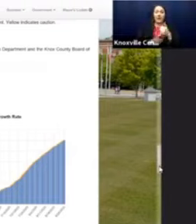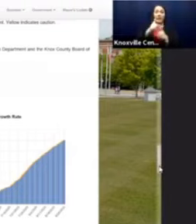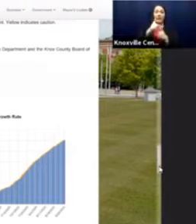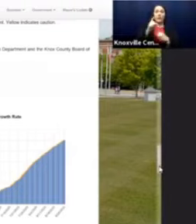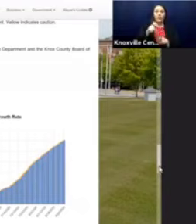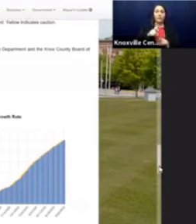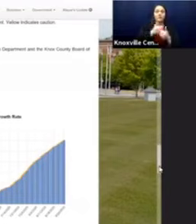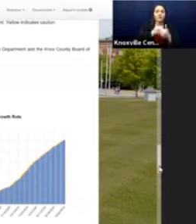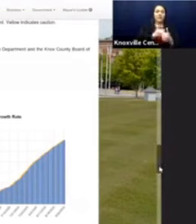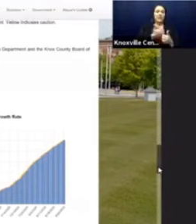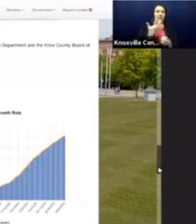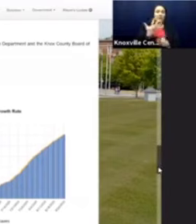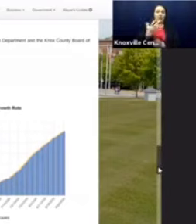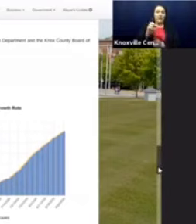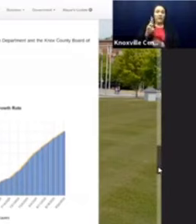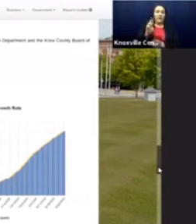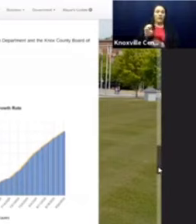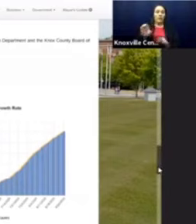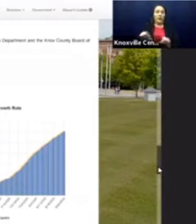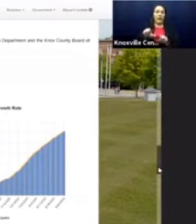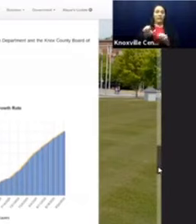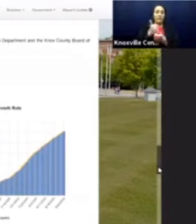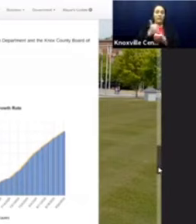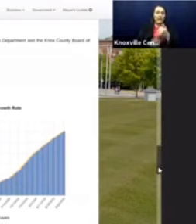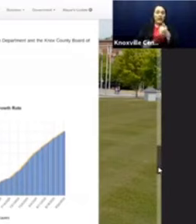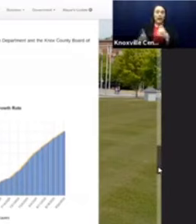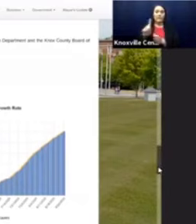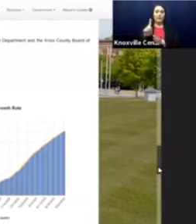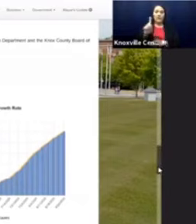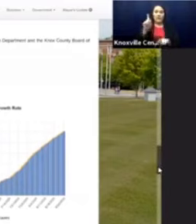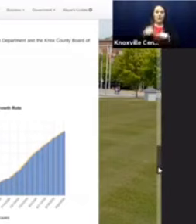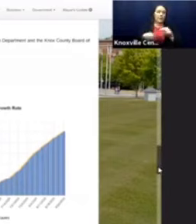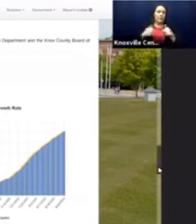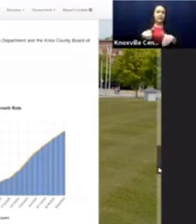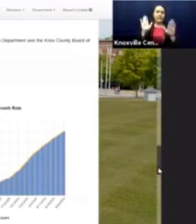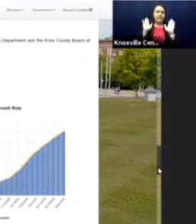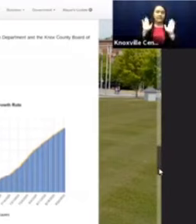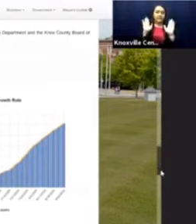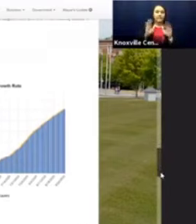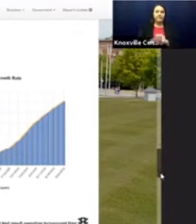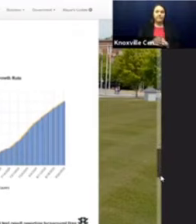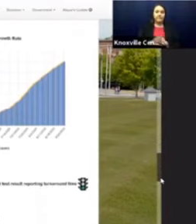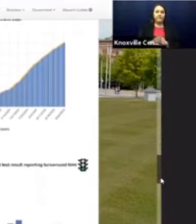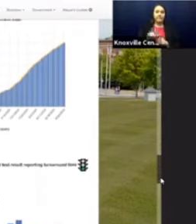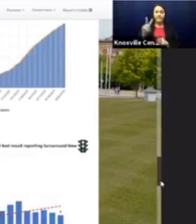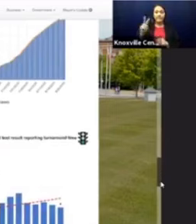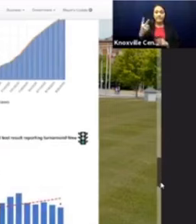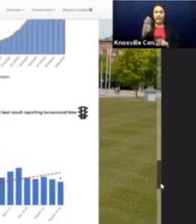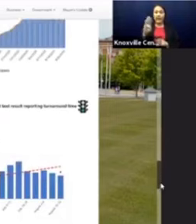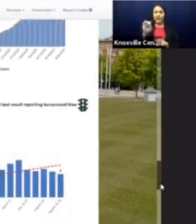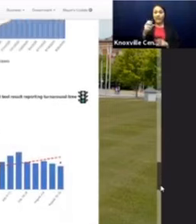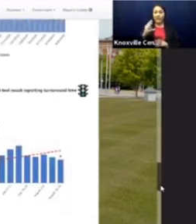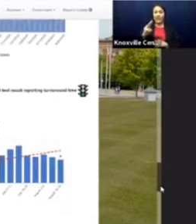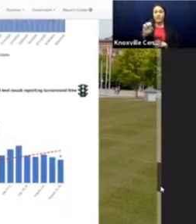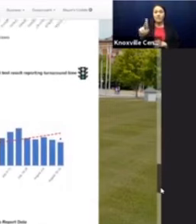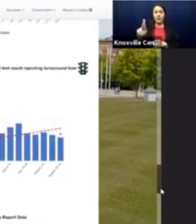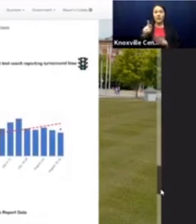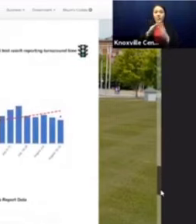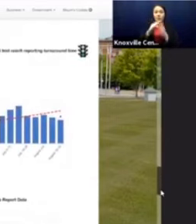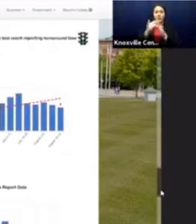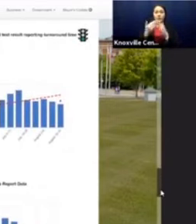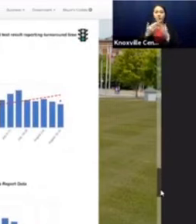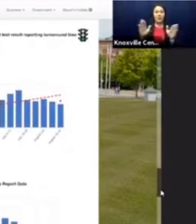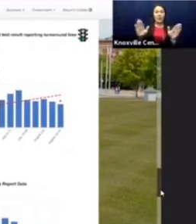5 core actions everywhere you go. We can't let off on that. Our second benchmark. Community-wide sustained